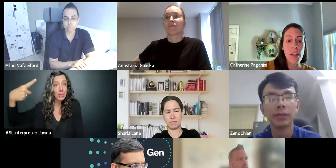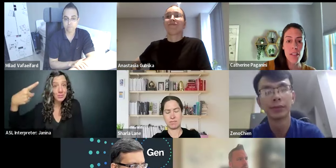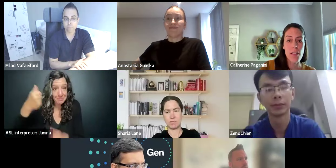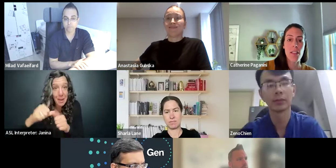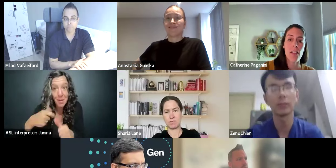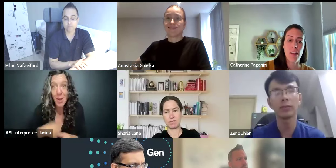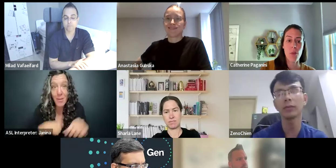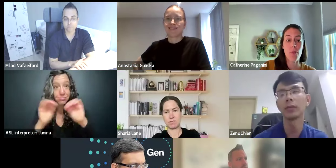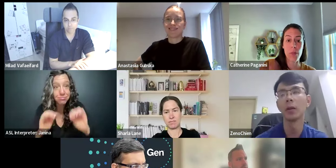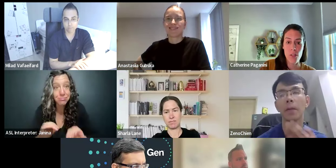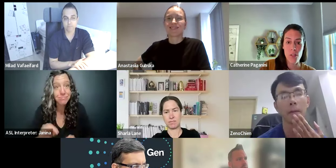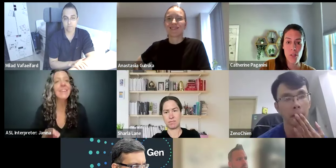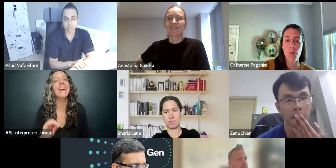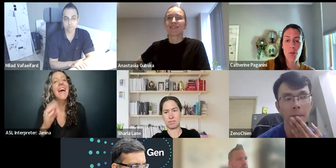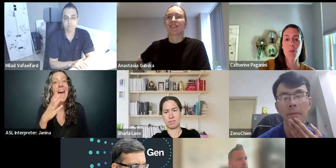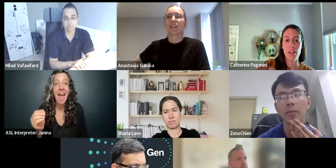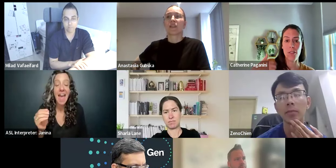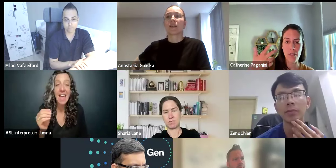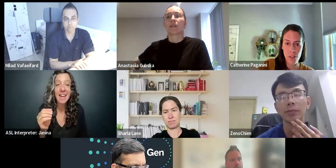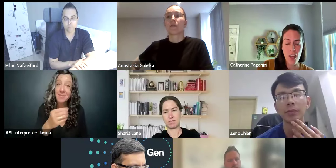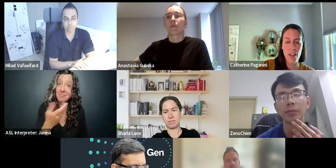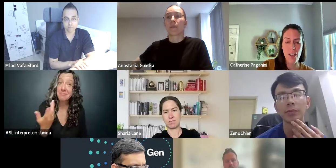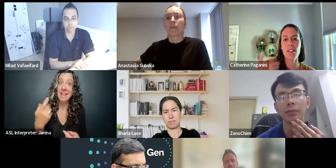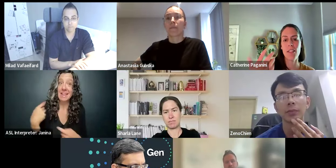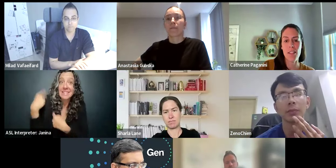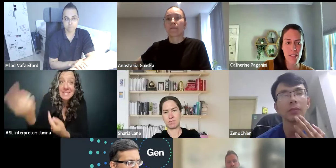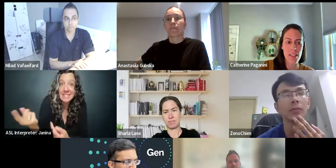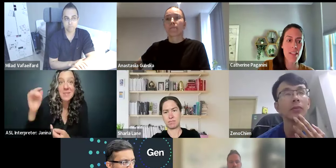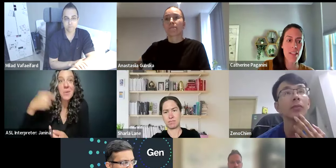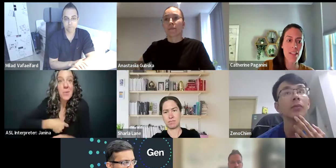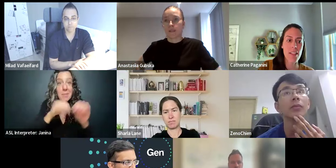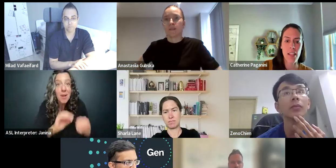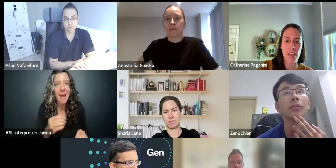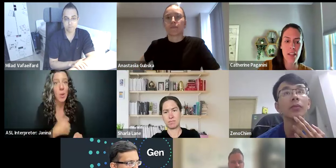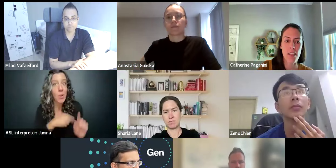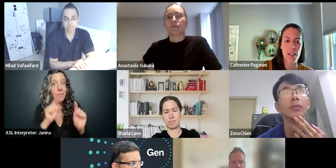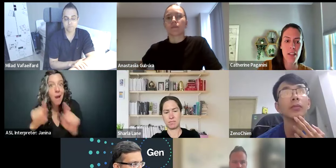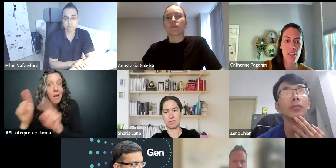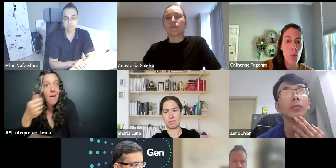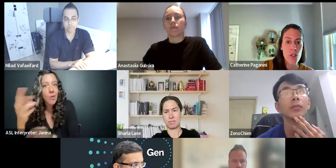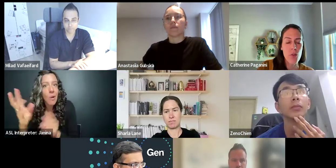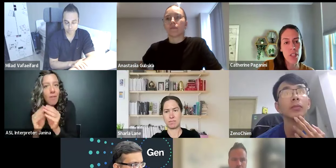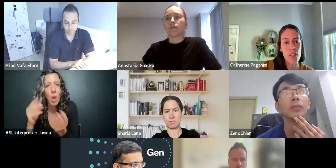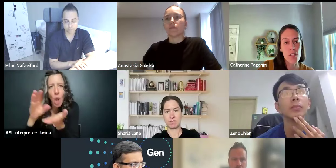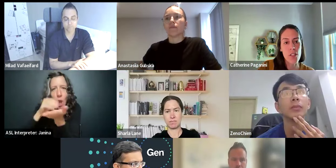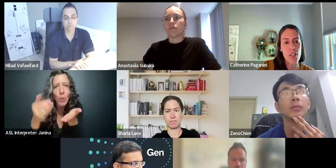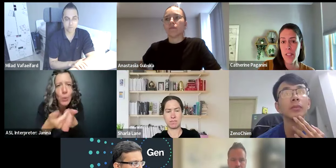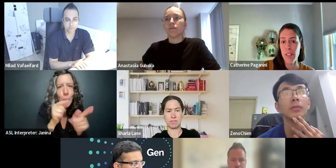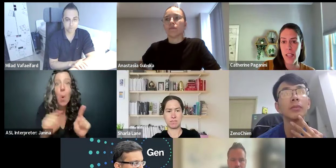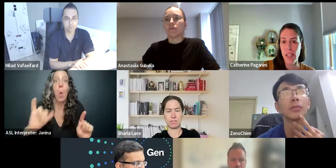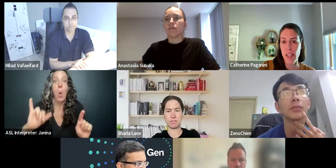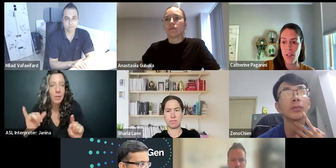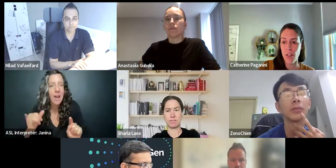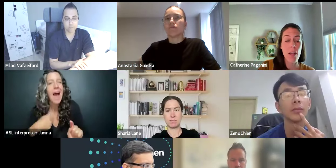document that we created. And we've been to several conferences since then. And I think we do need